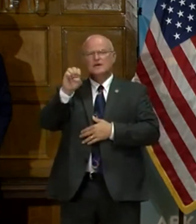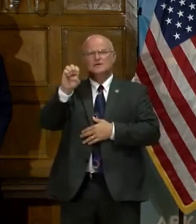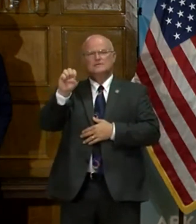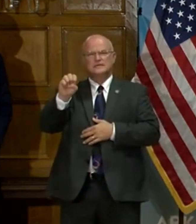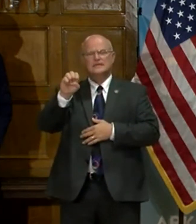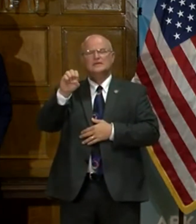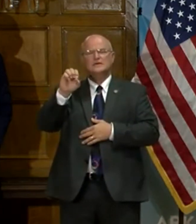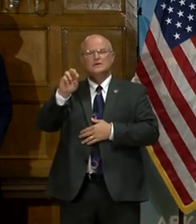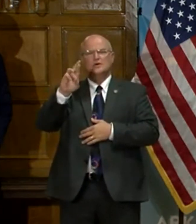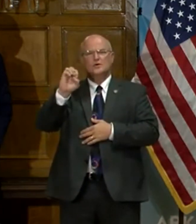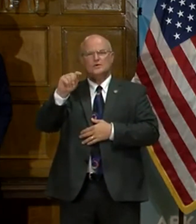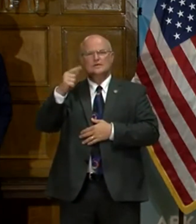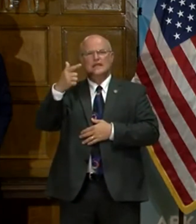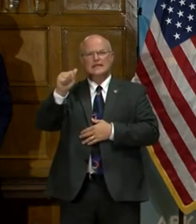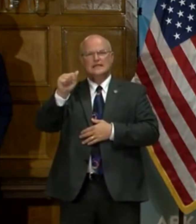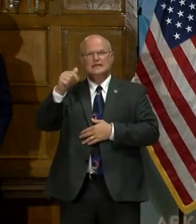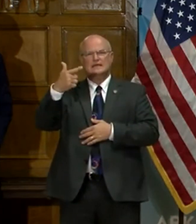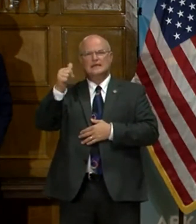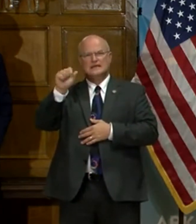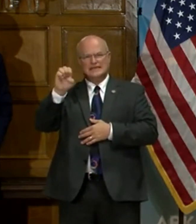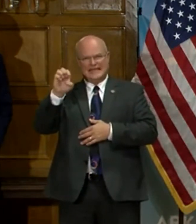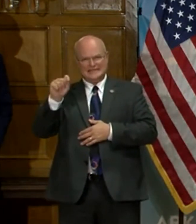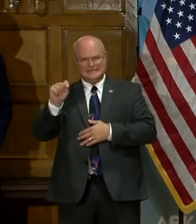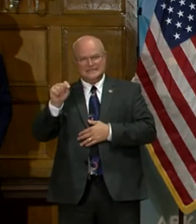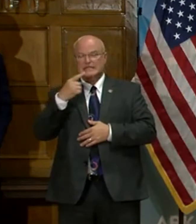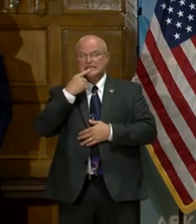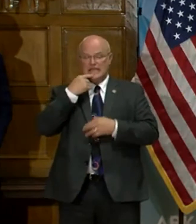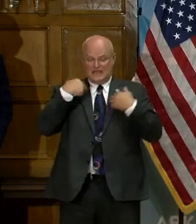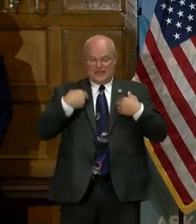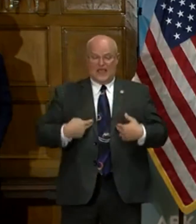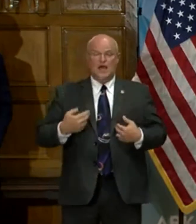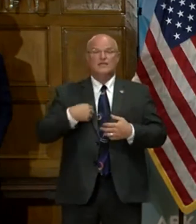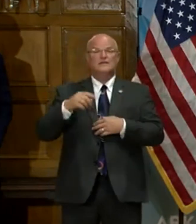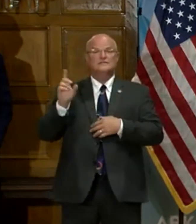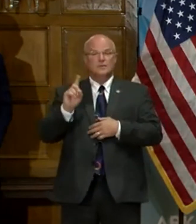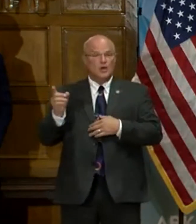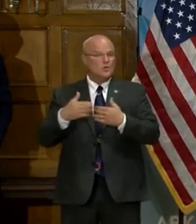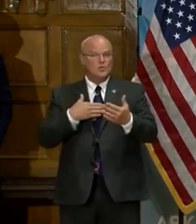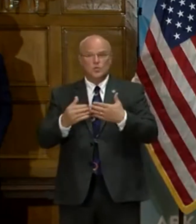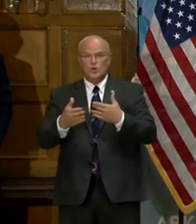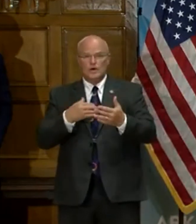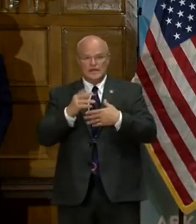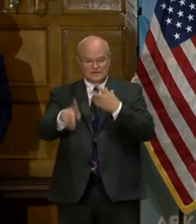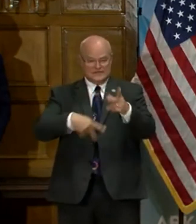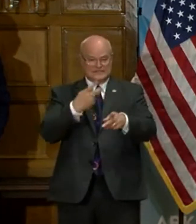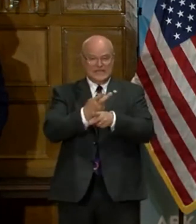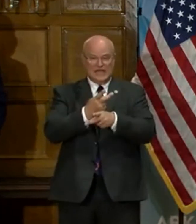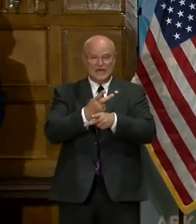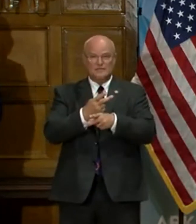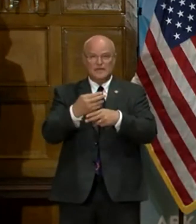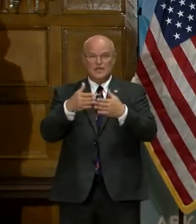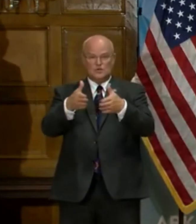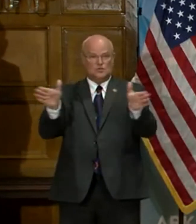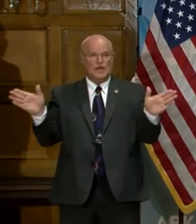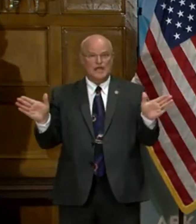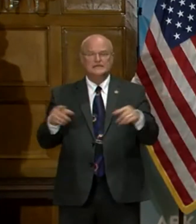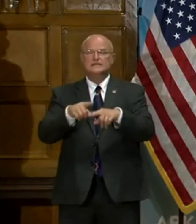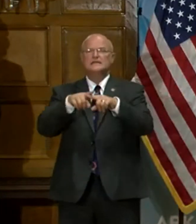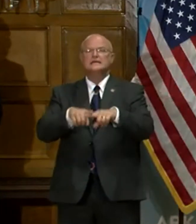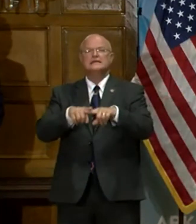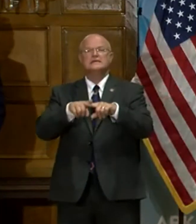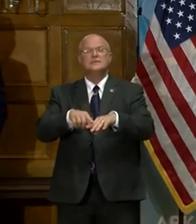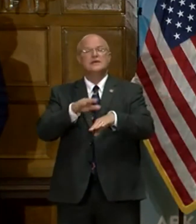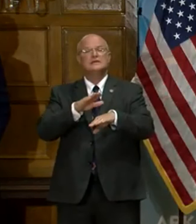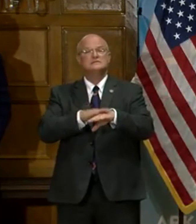Ortega Gasset. And he said, "The health of democracies of whatever type and range